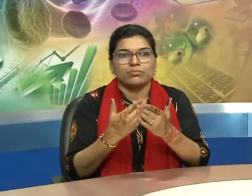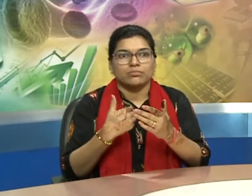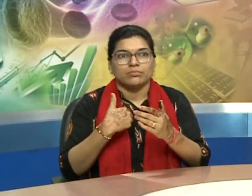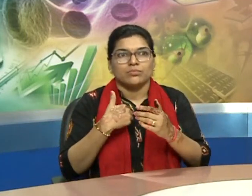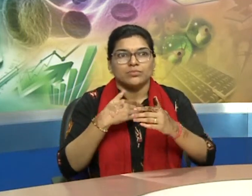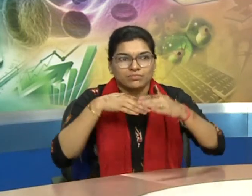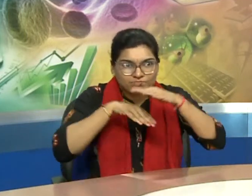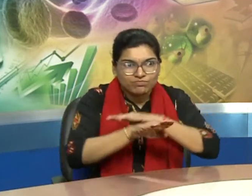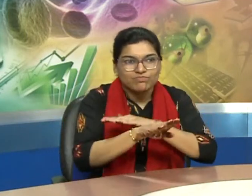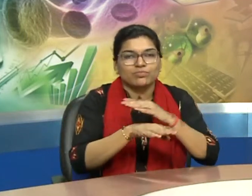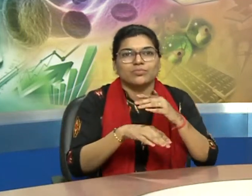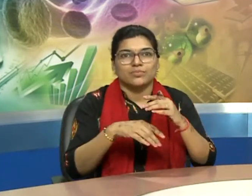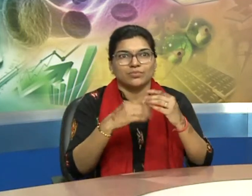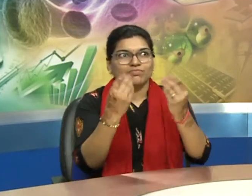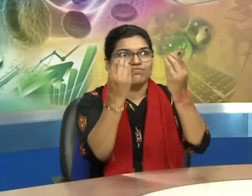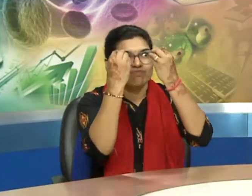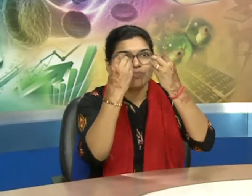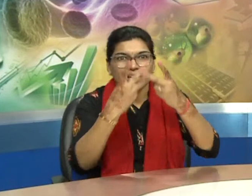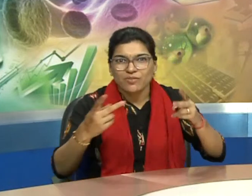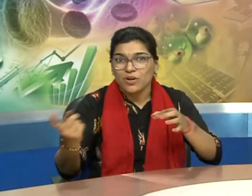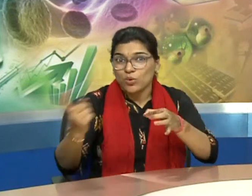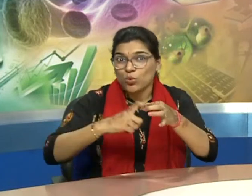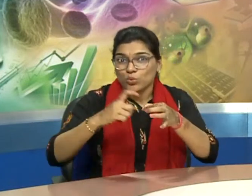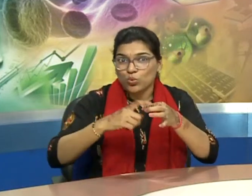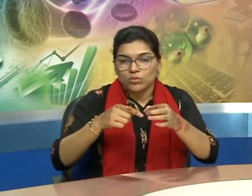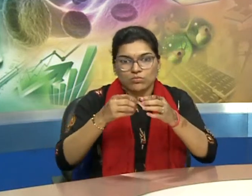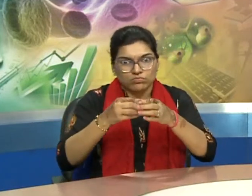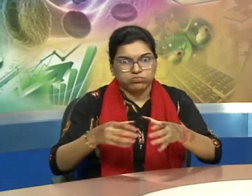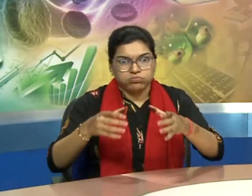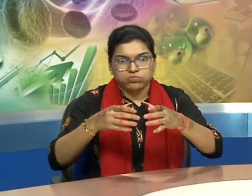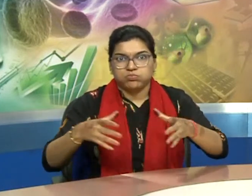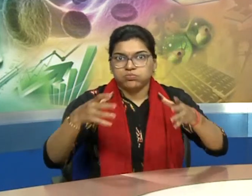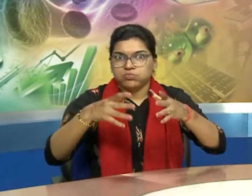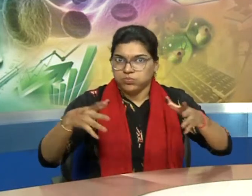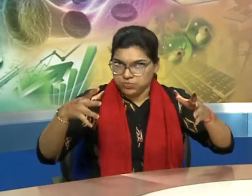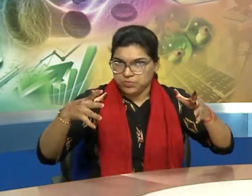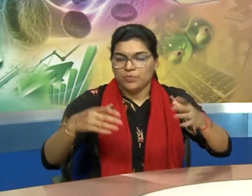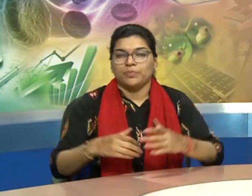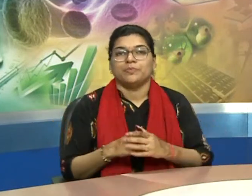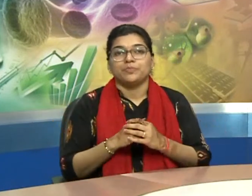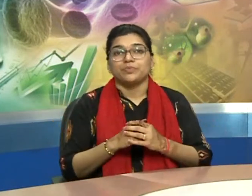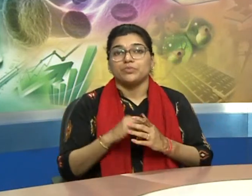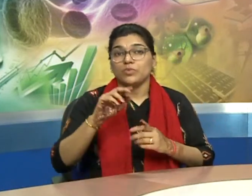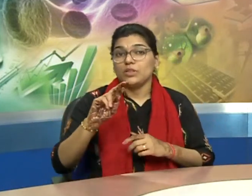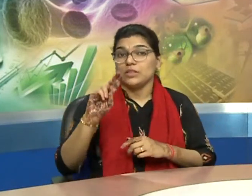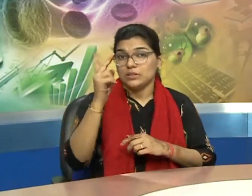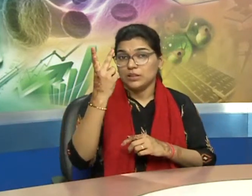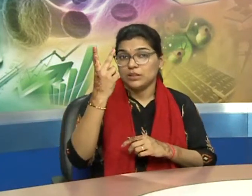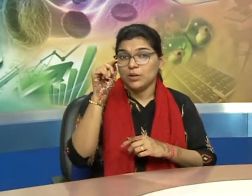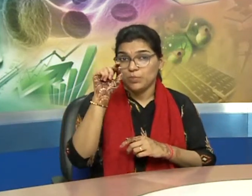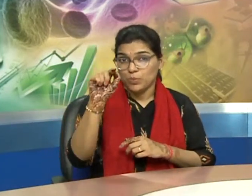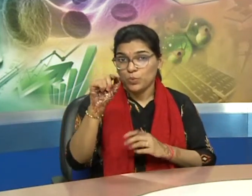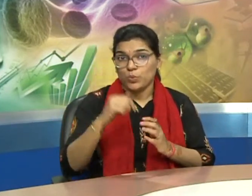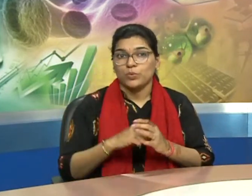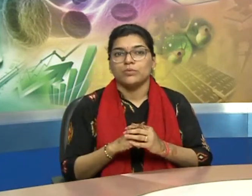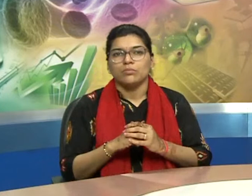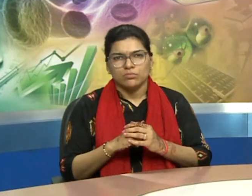growth is evident from various reasons. So all these reasons are that the growing number